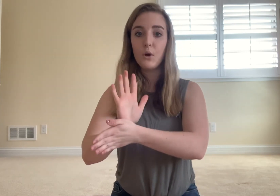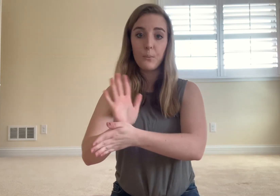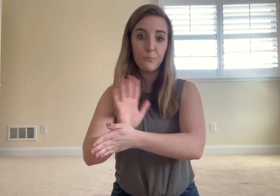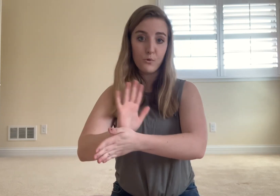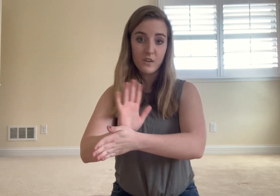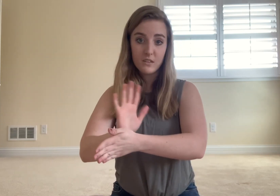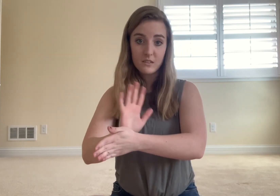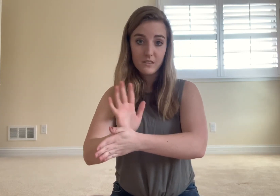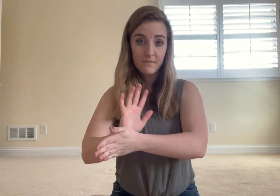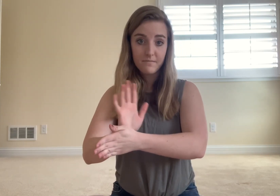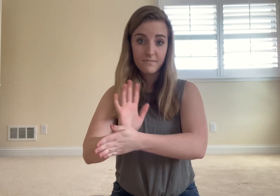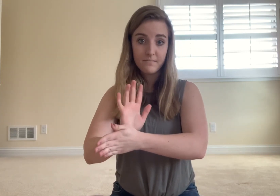movies,